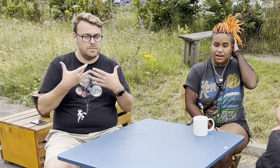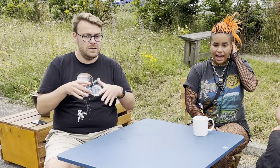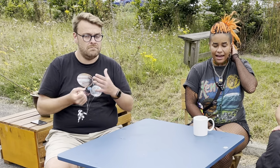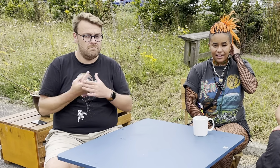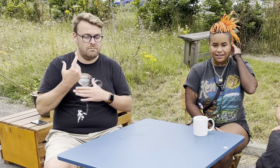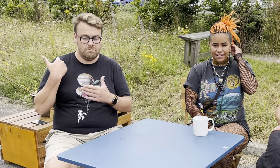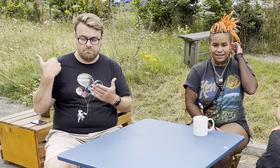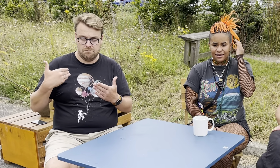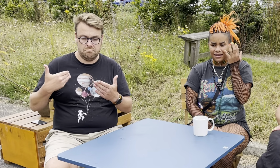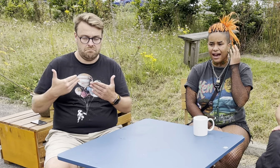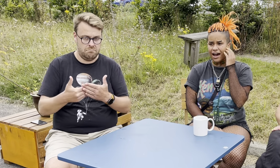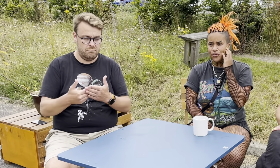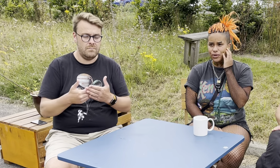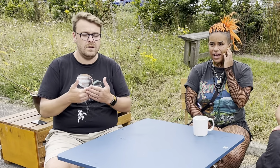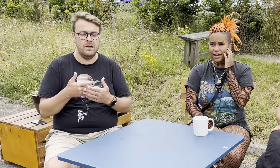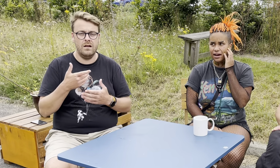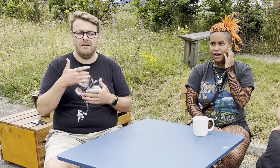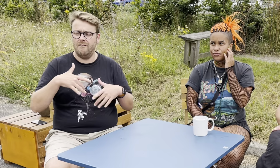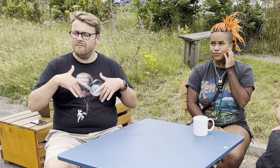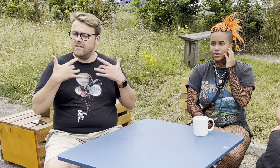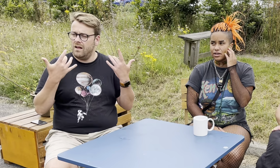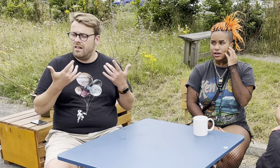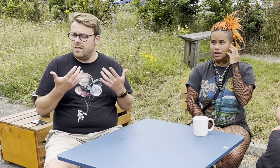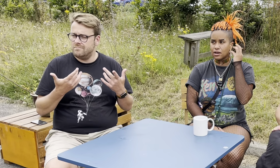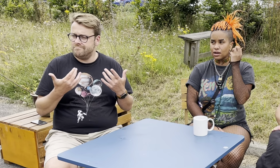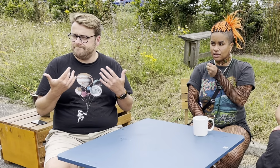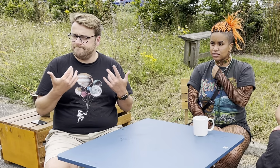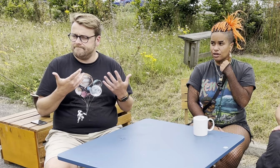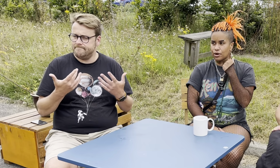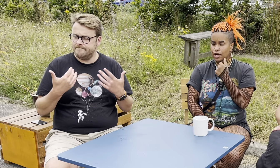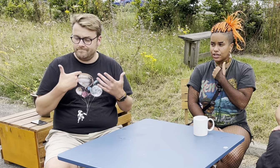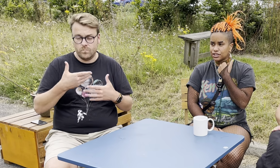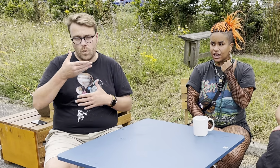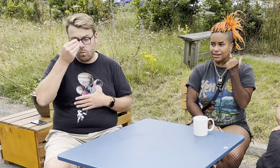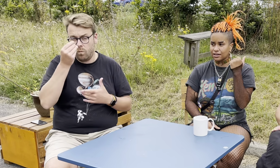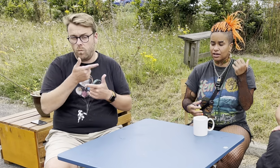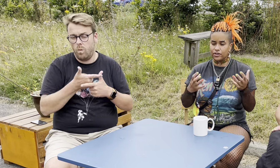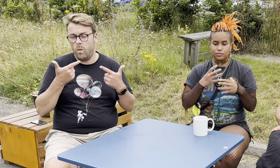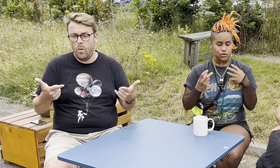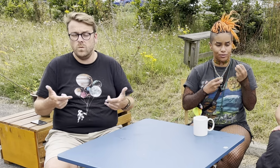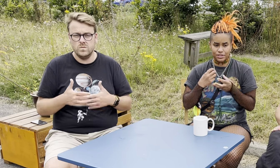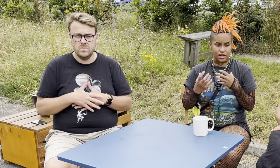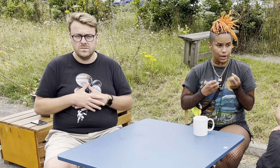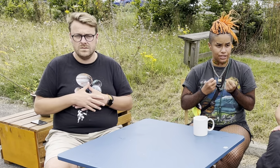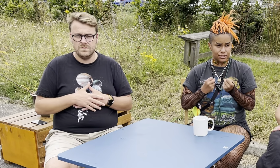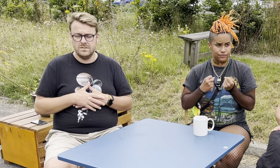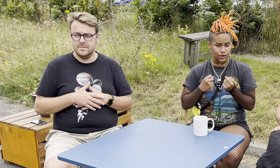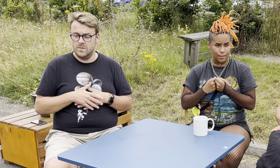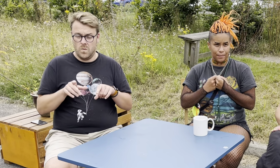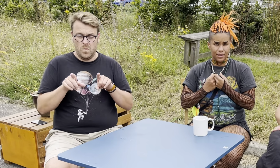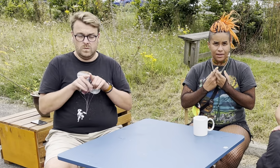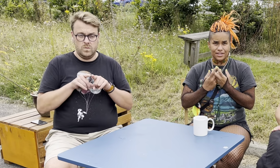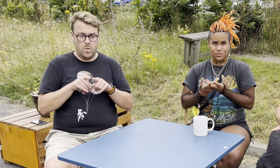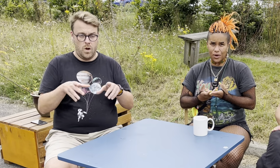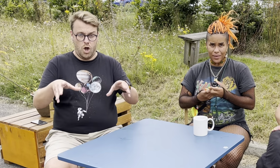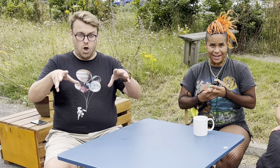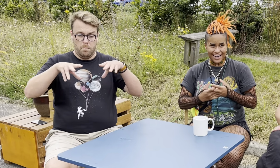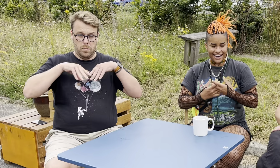like, yeah, I feel like I've learned so much and kind of absorbed so much from this 1 week,